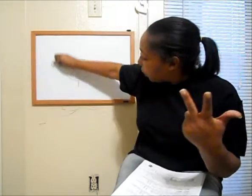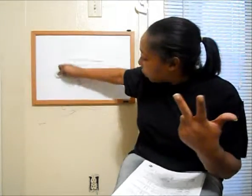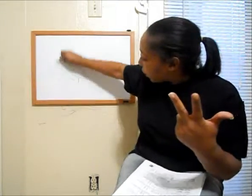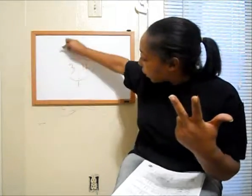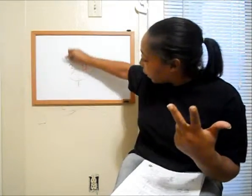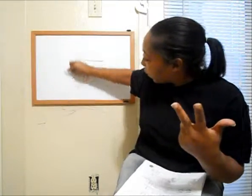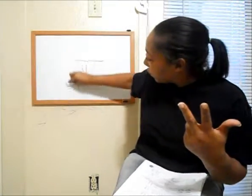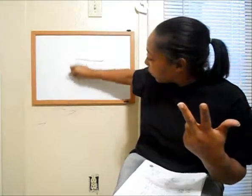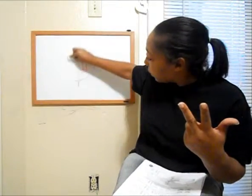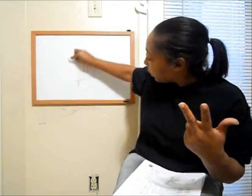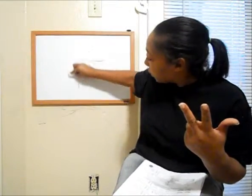3.